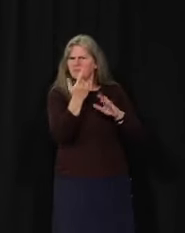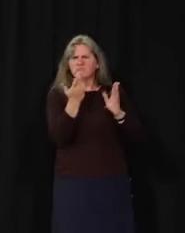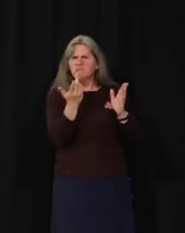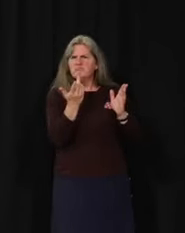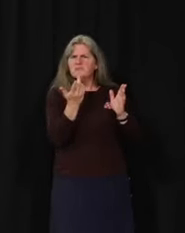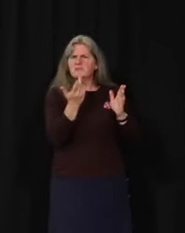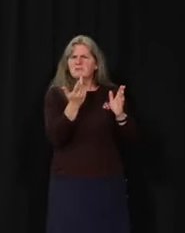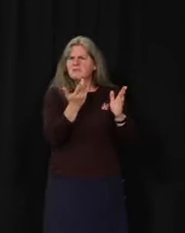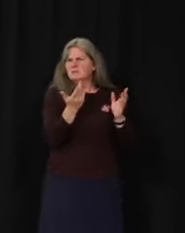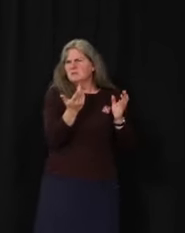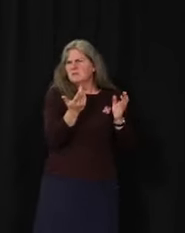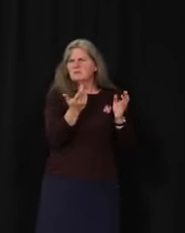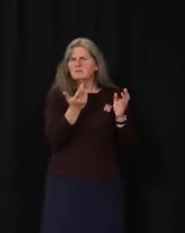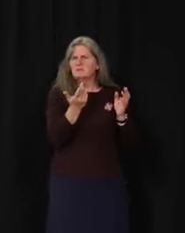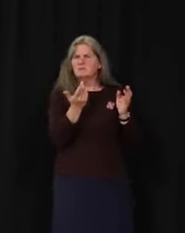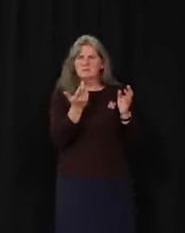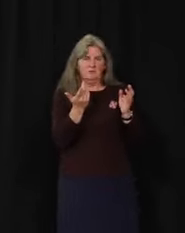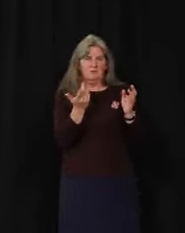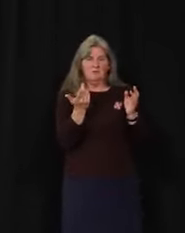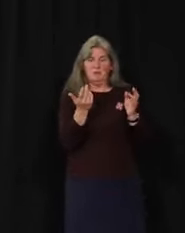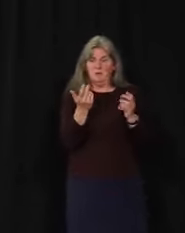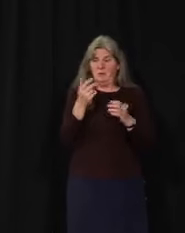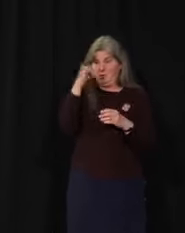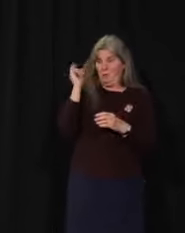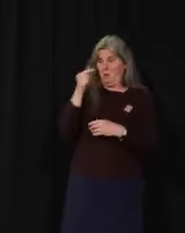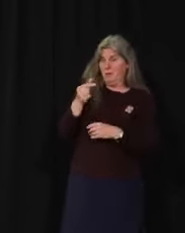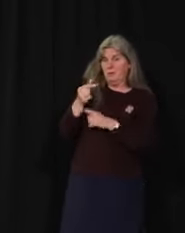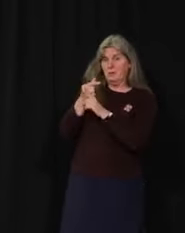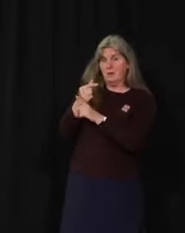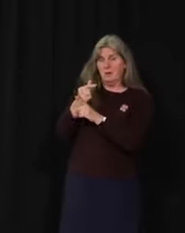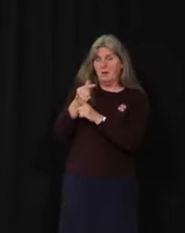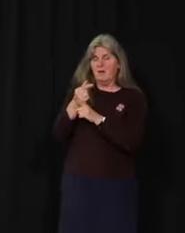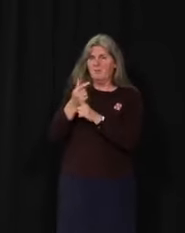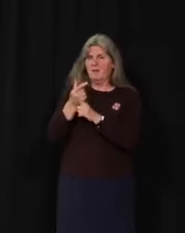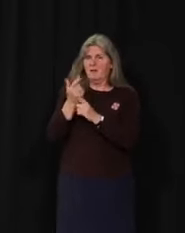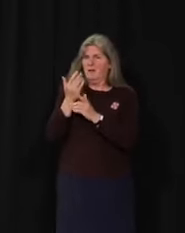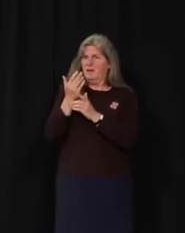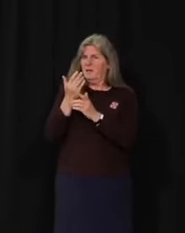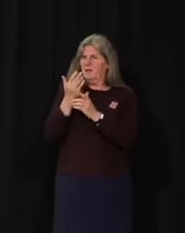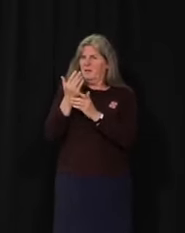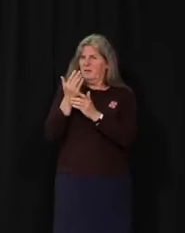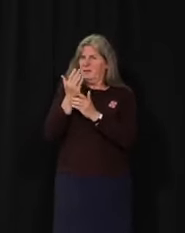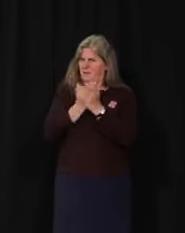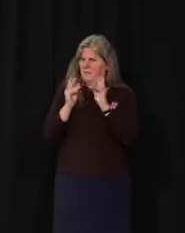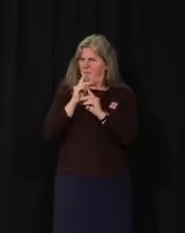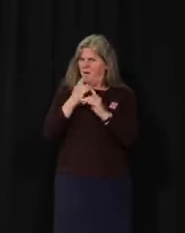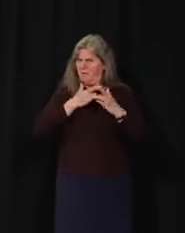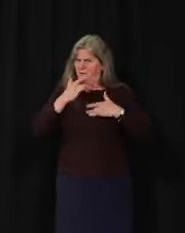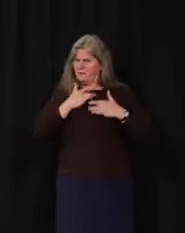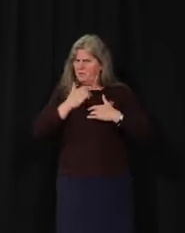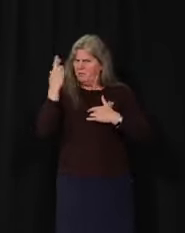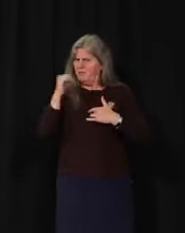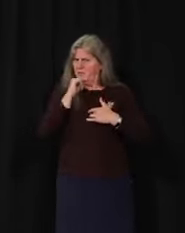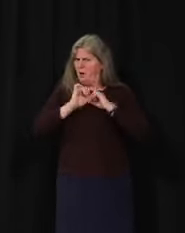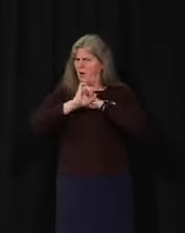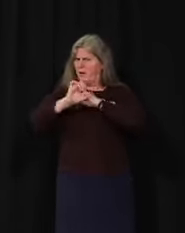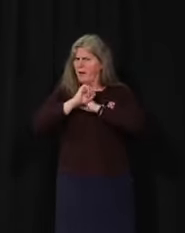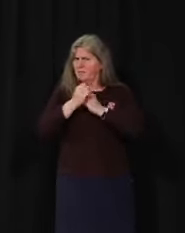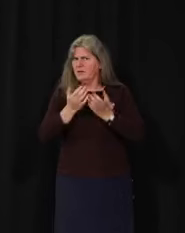press releases. So did the government get into pushbacks? Was there some concerns that